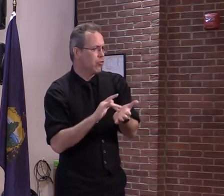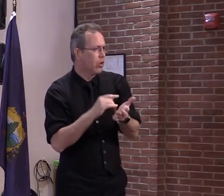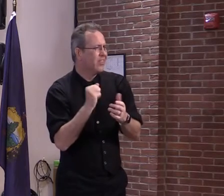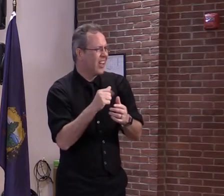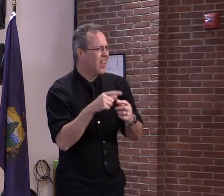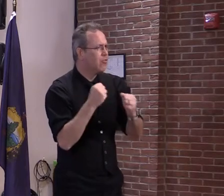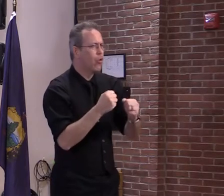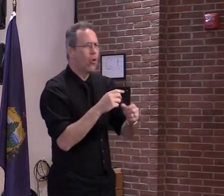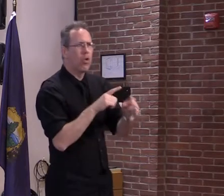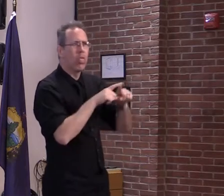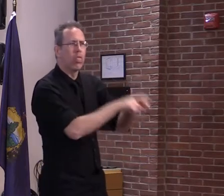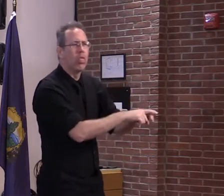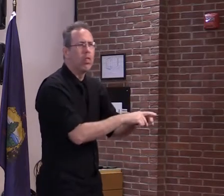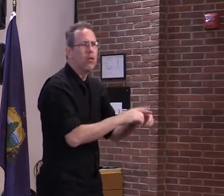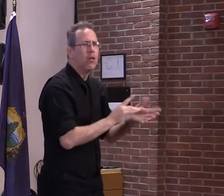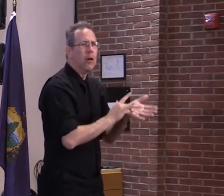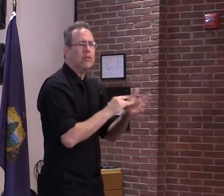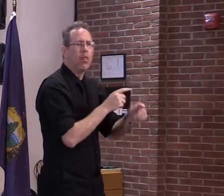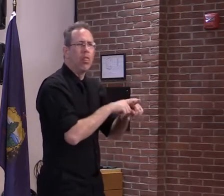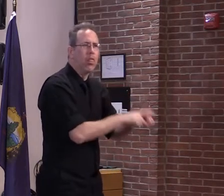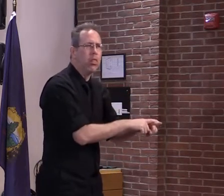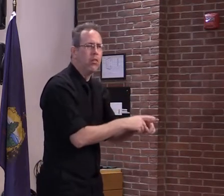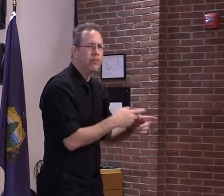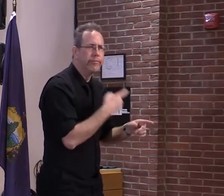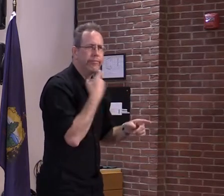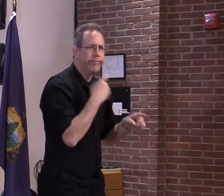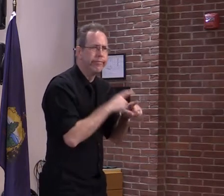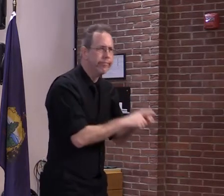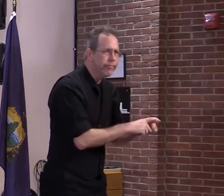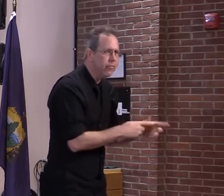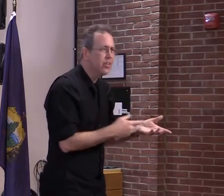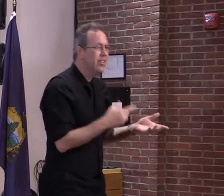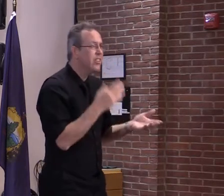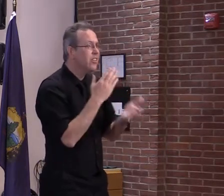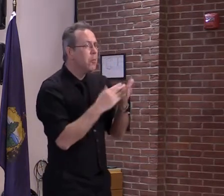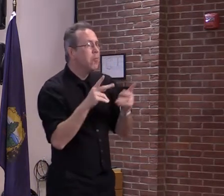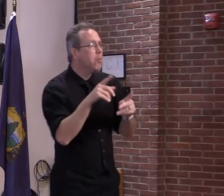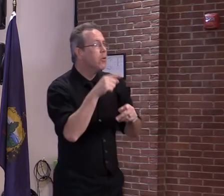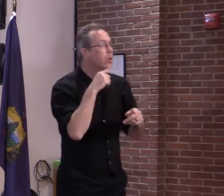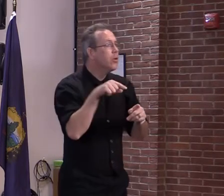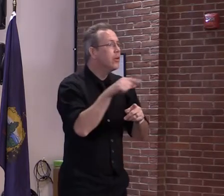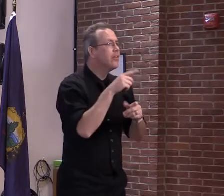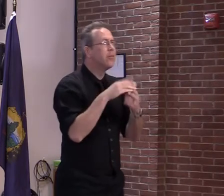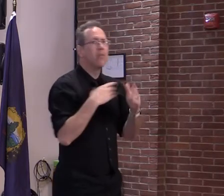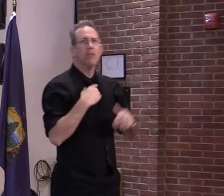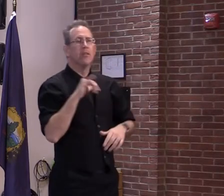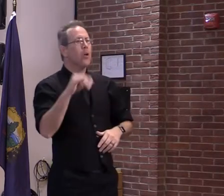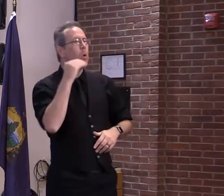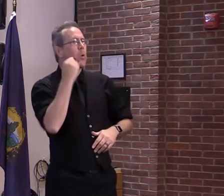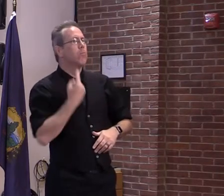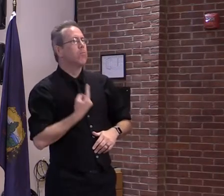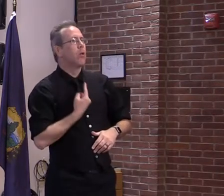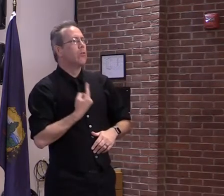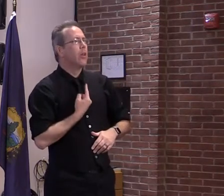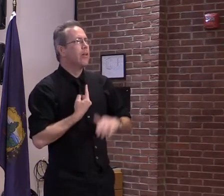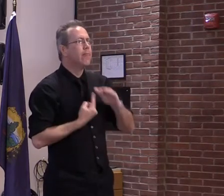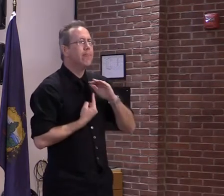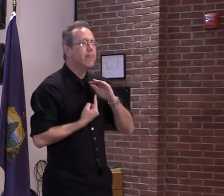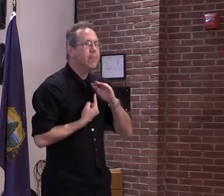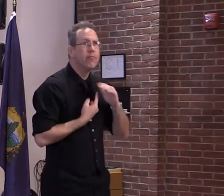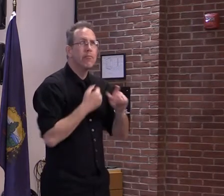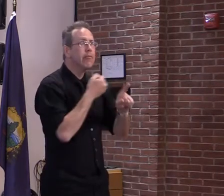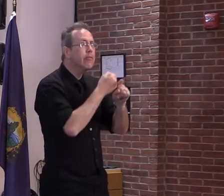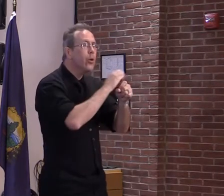was to some degree related to the isolation encouraging part of a pandemic.